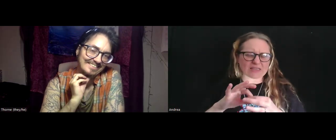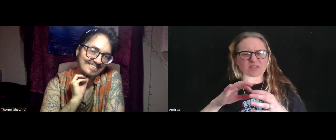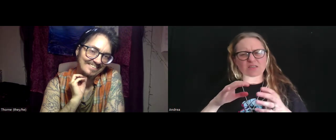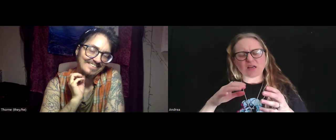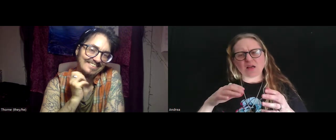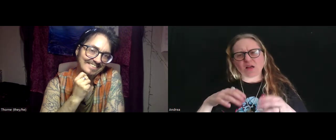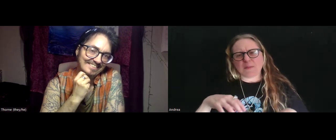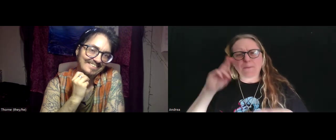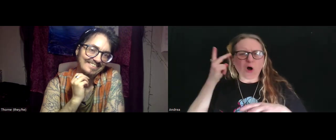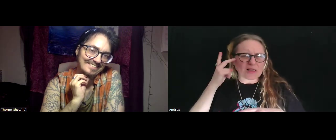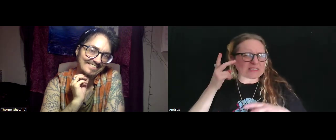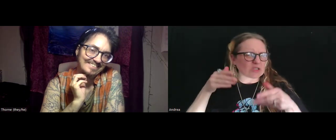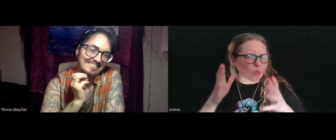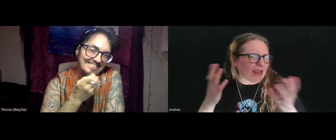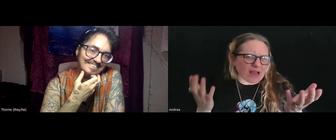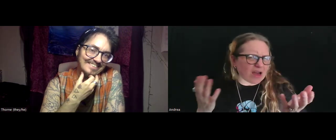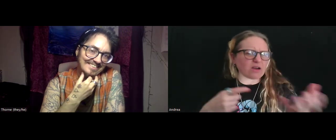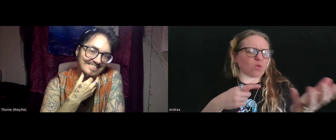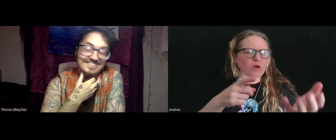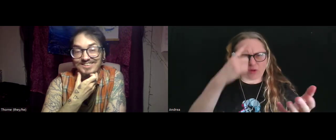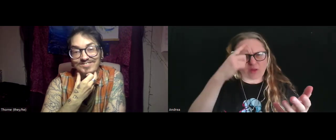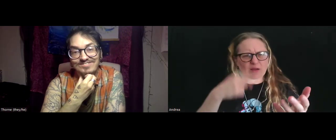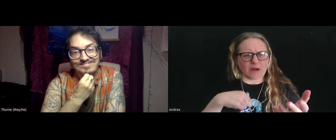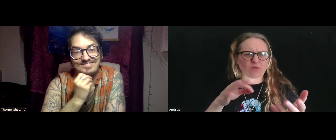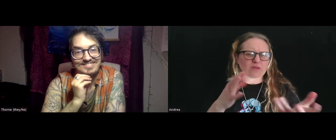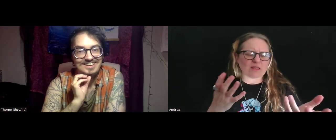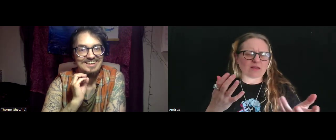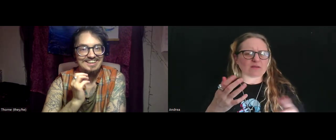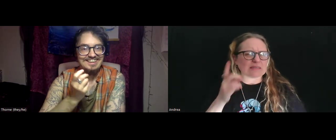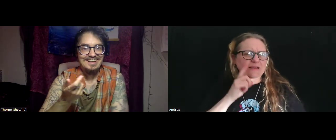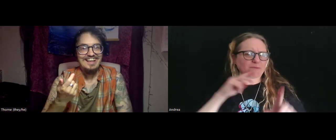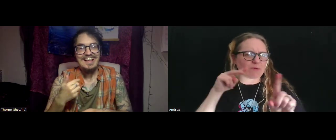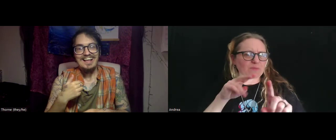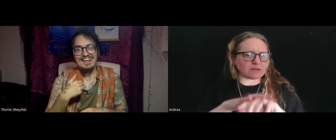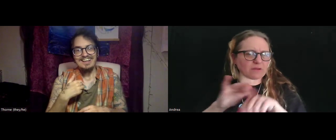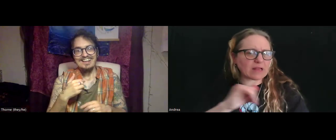based politics way. I don't know. What do you think about the deaf perspective on that?